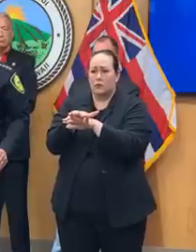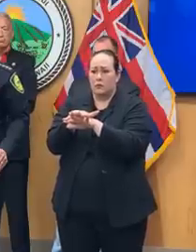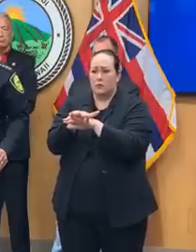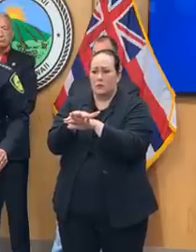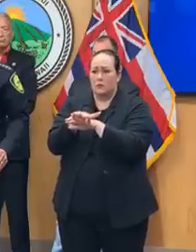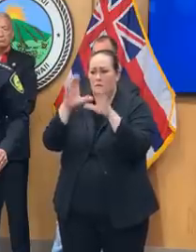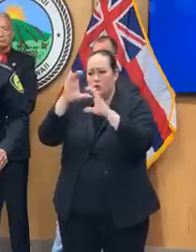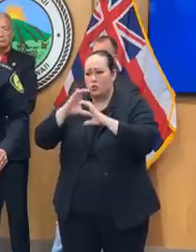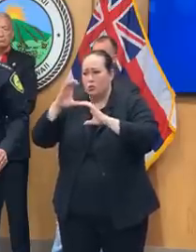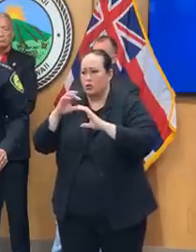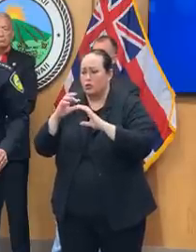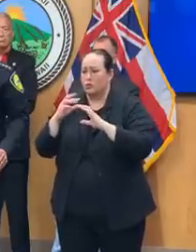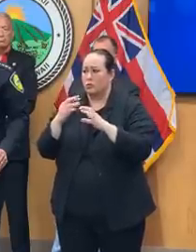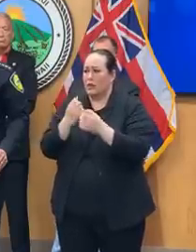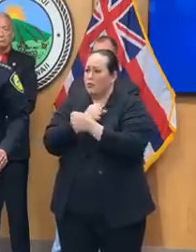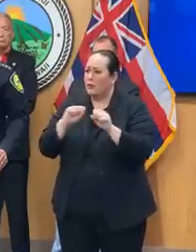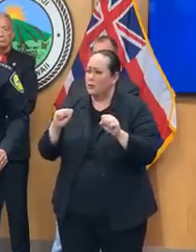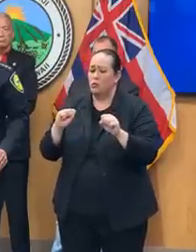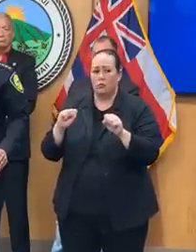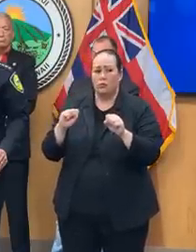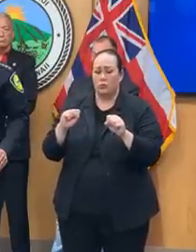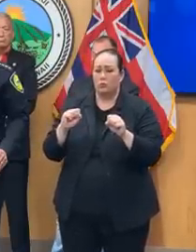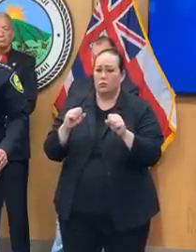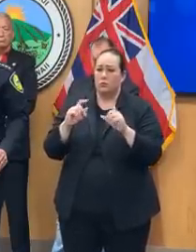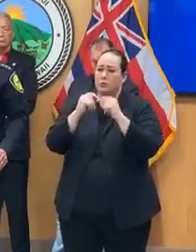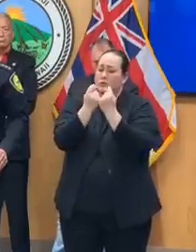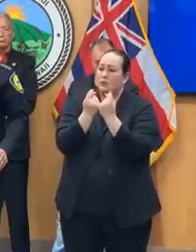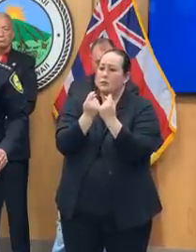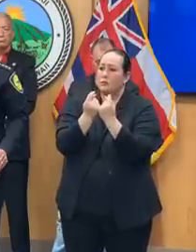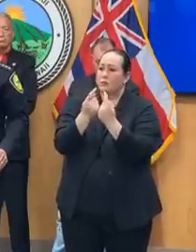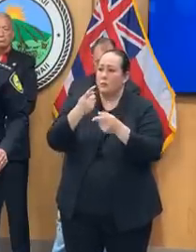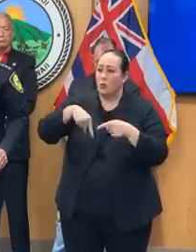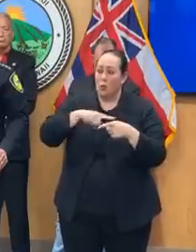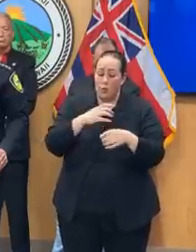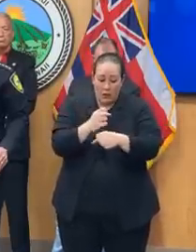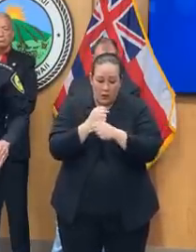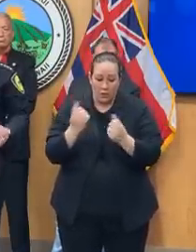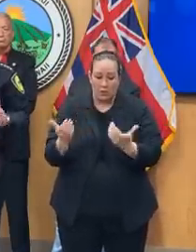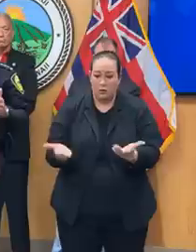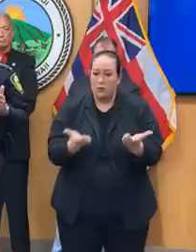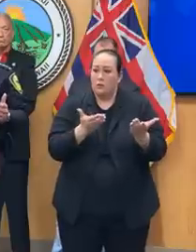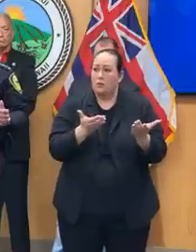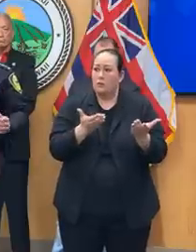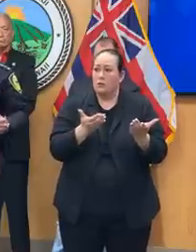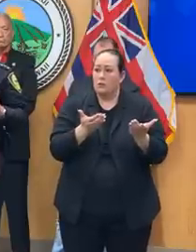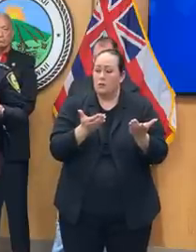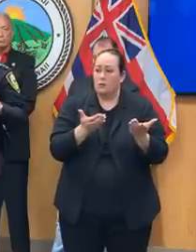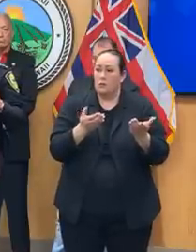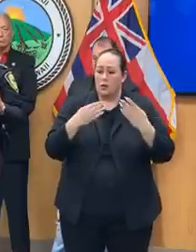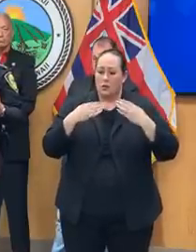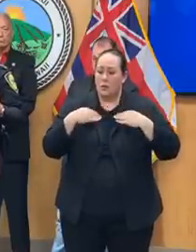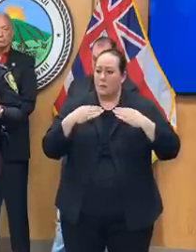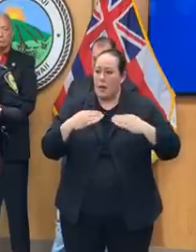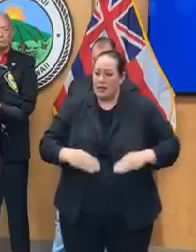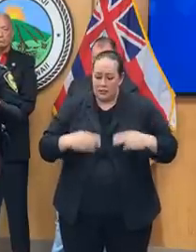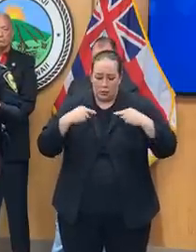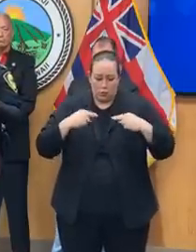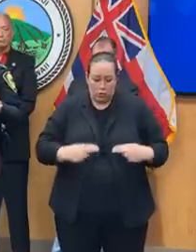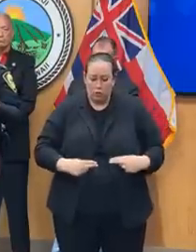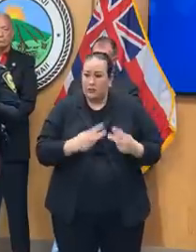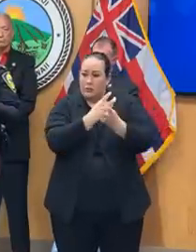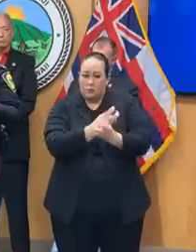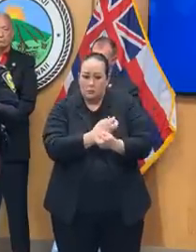rescue team. And when we recover it, we're going to treat it